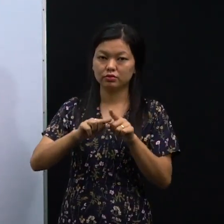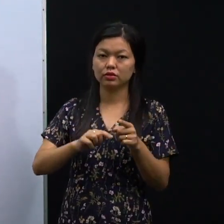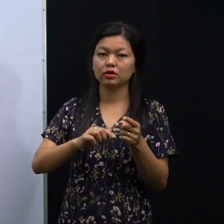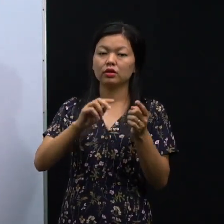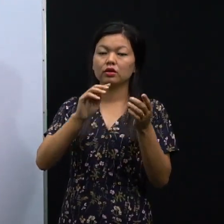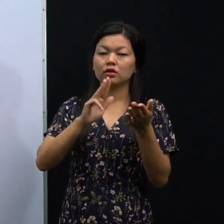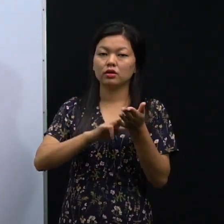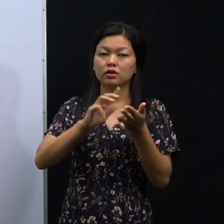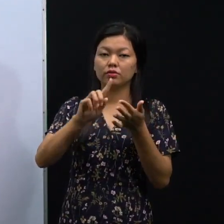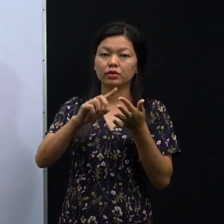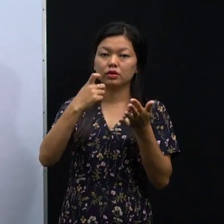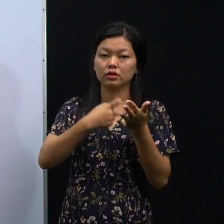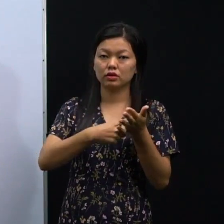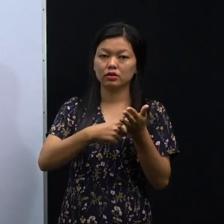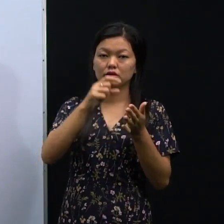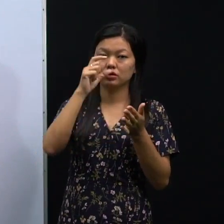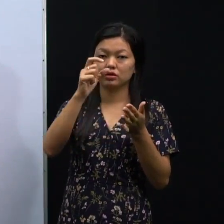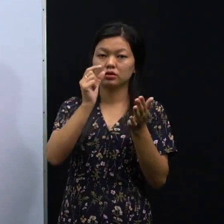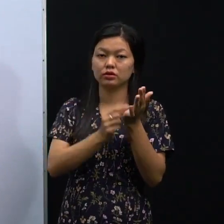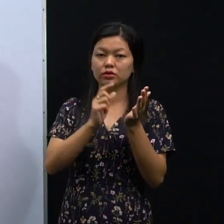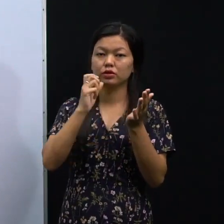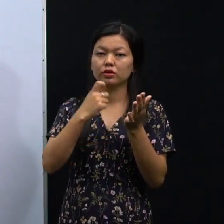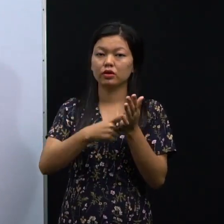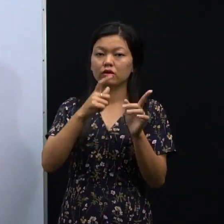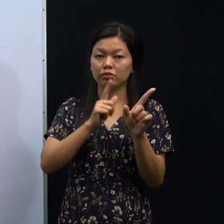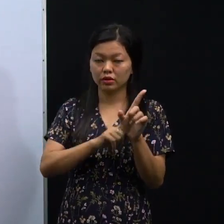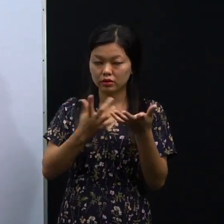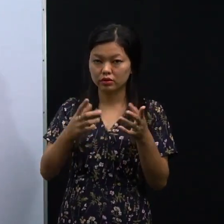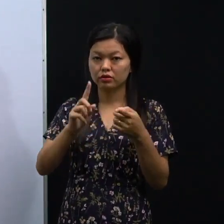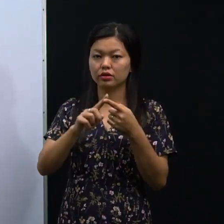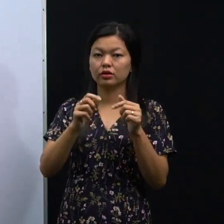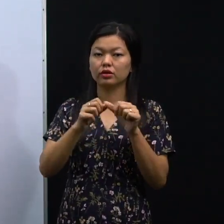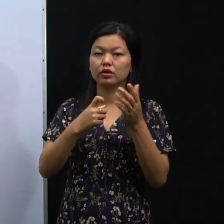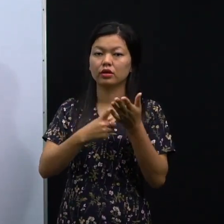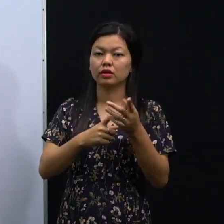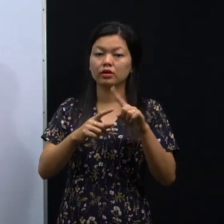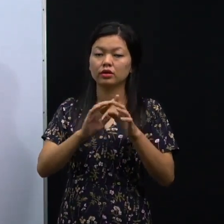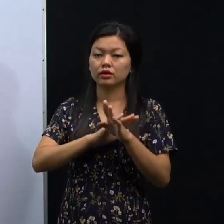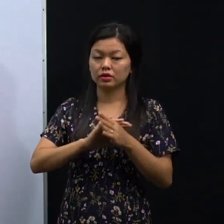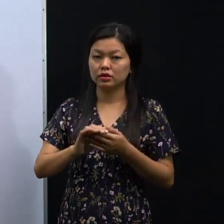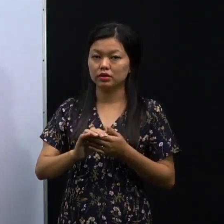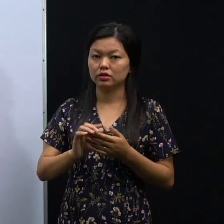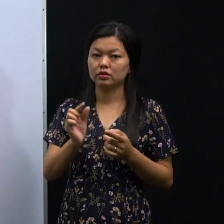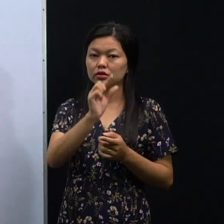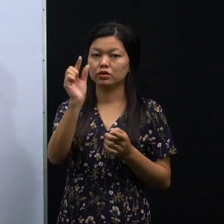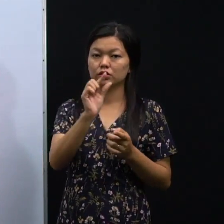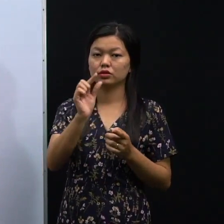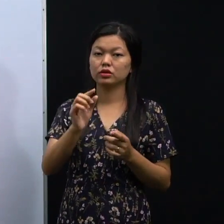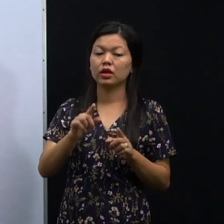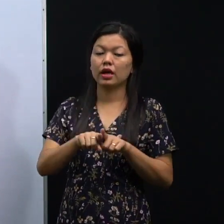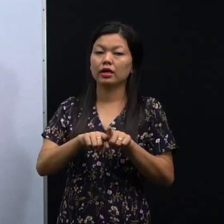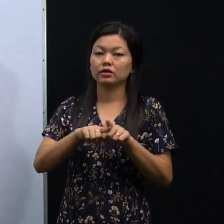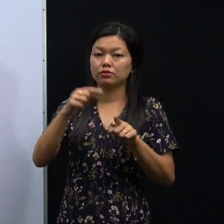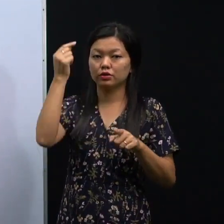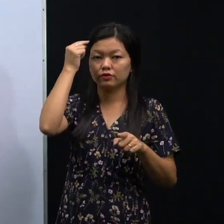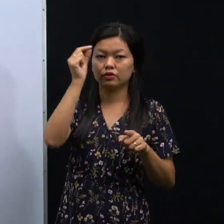But student, the failure, the major failure, and this is important, so you can note it down. The major failure drawback about